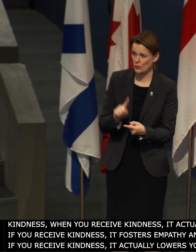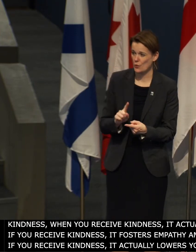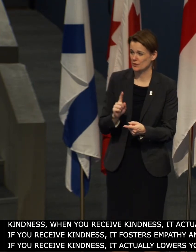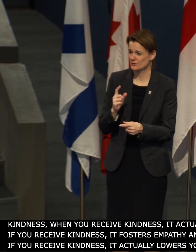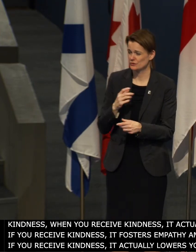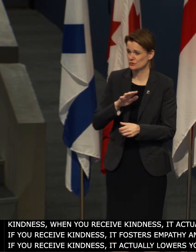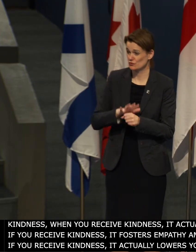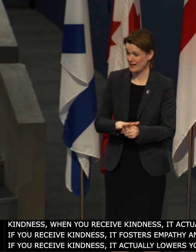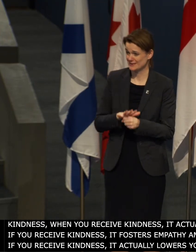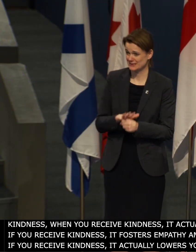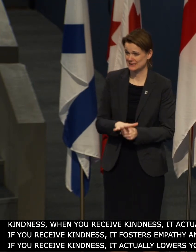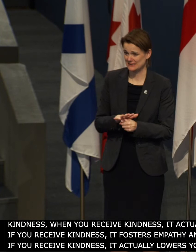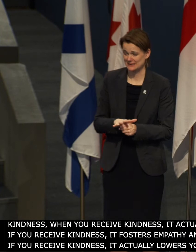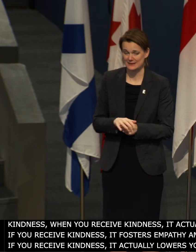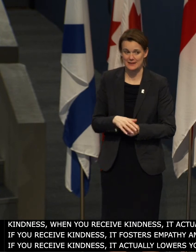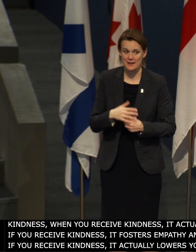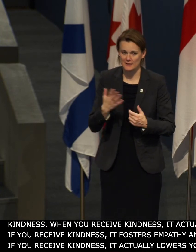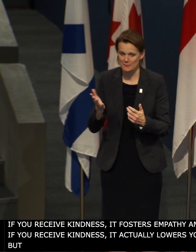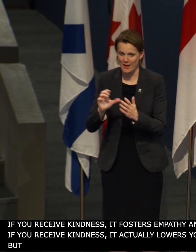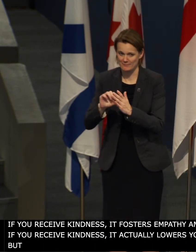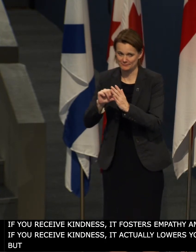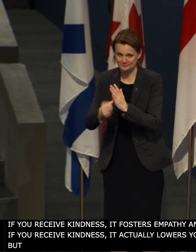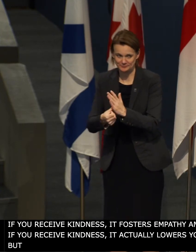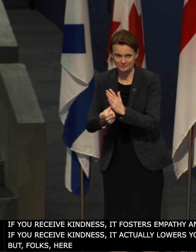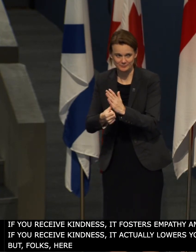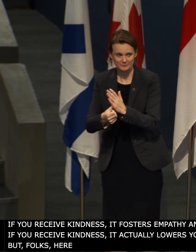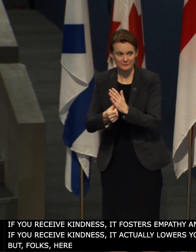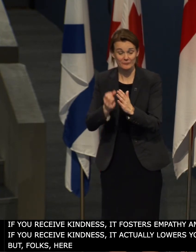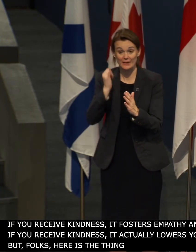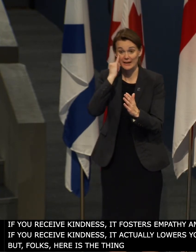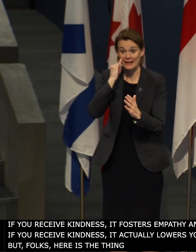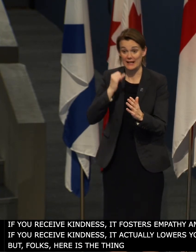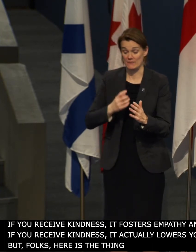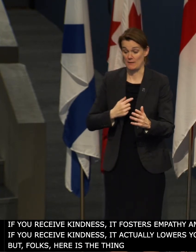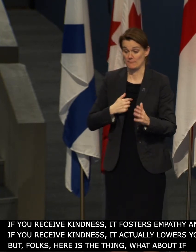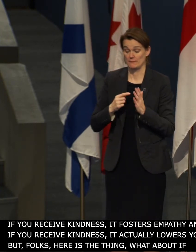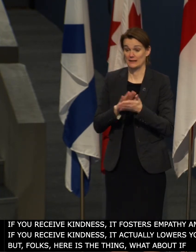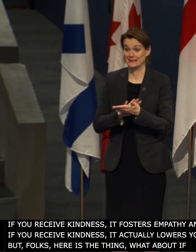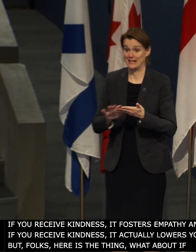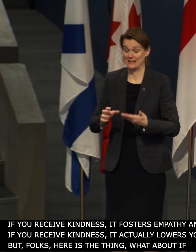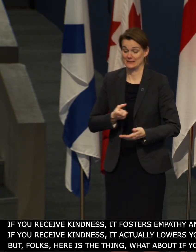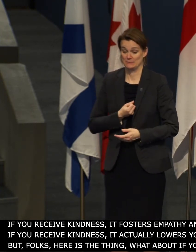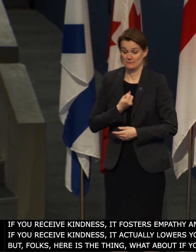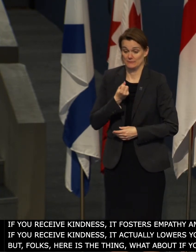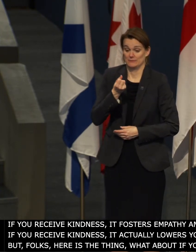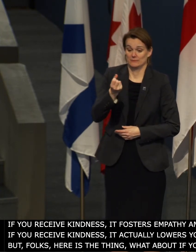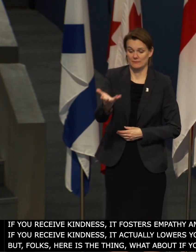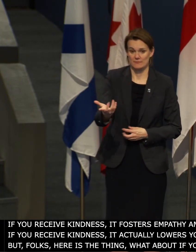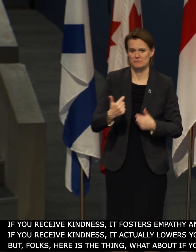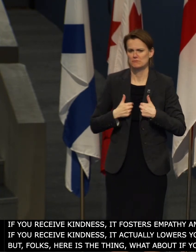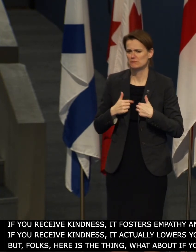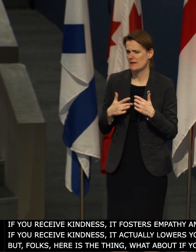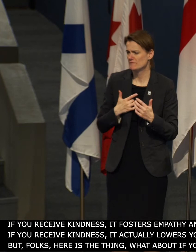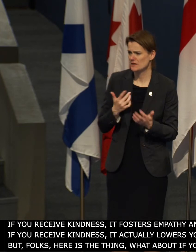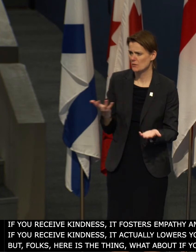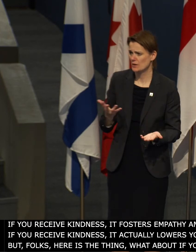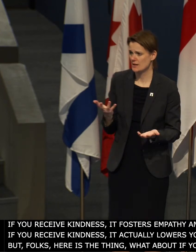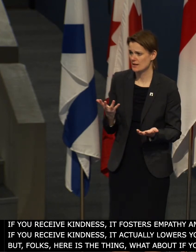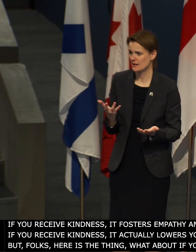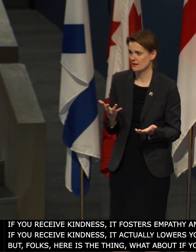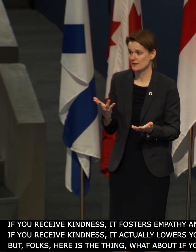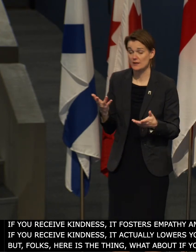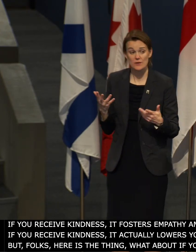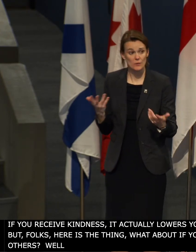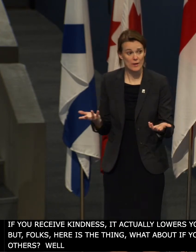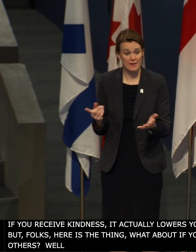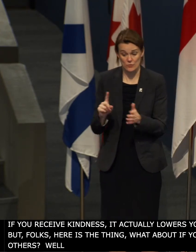levels. But folks, here's the thing. What about if you give kindness? What about if you show kindness to others? Well, the truth be